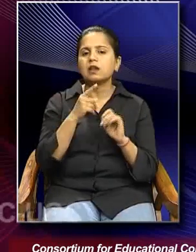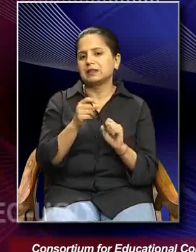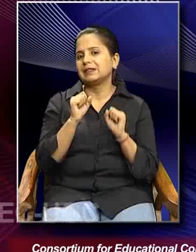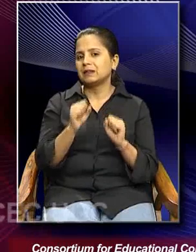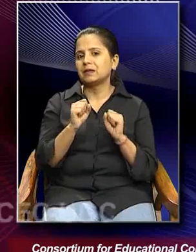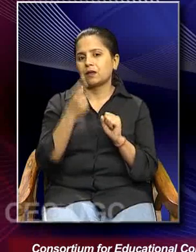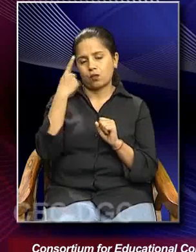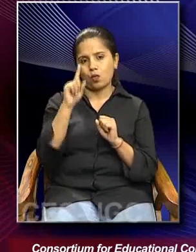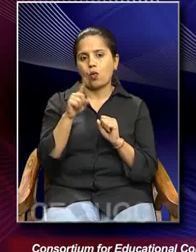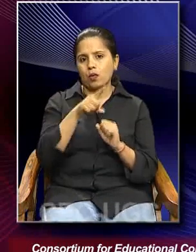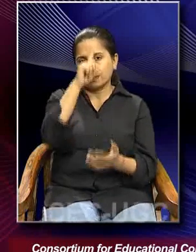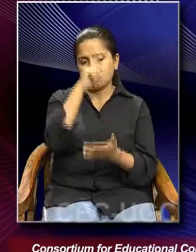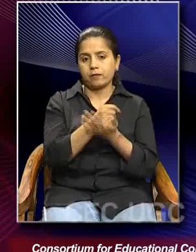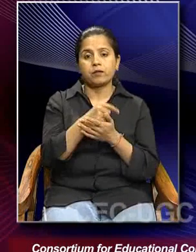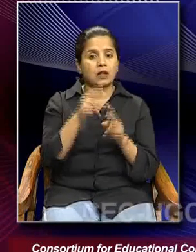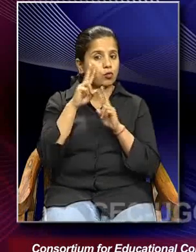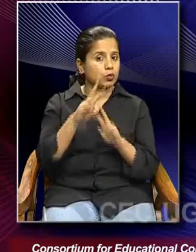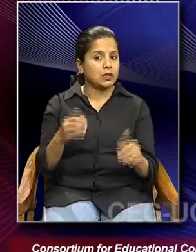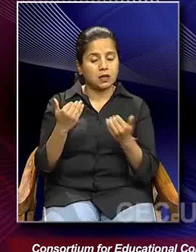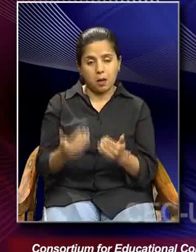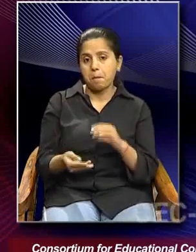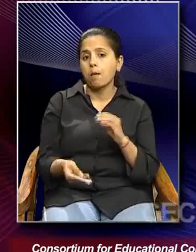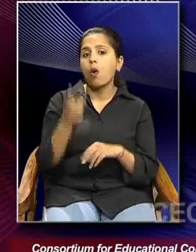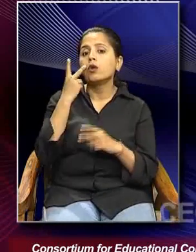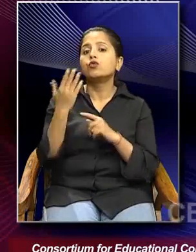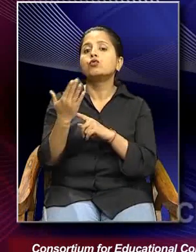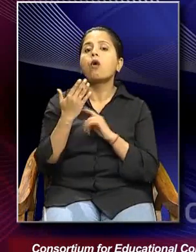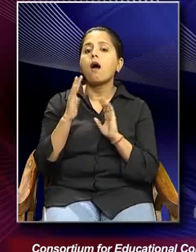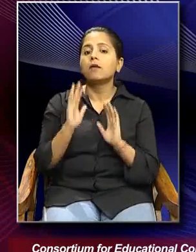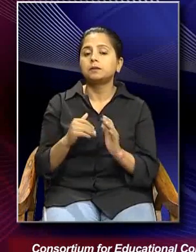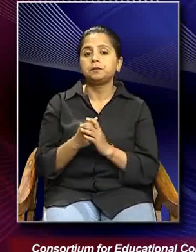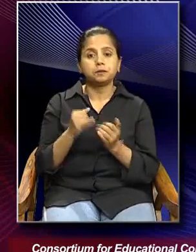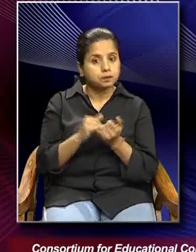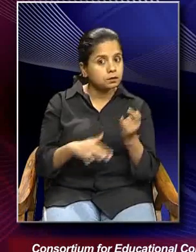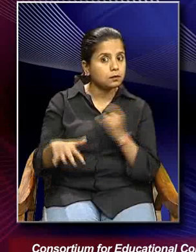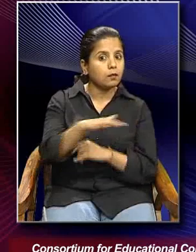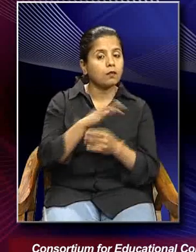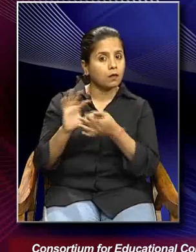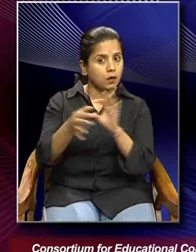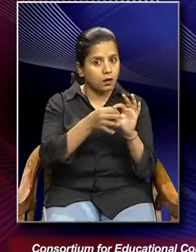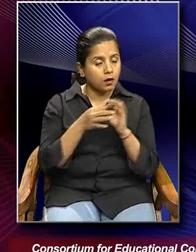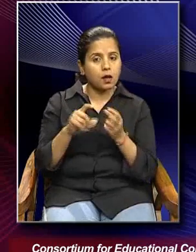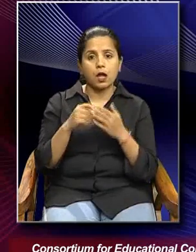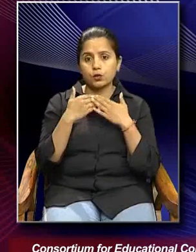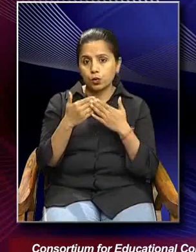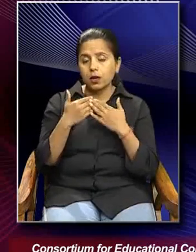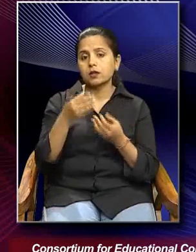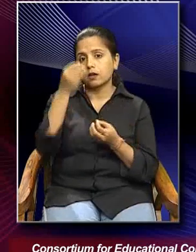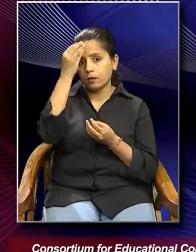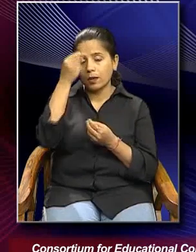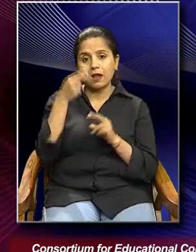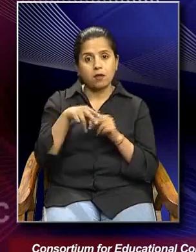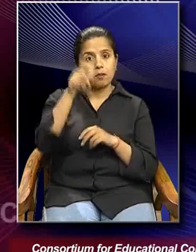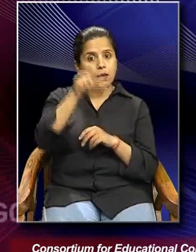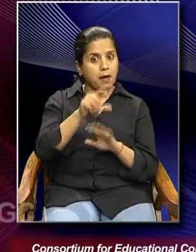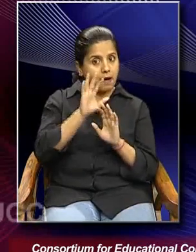lot of research in recent times has shown that social networks, education and information, if people have